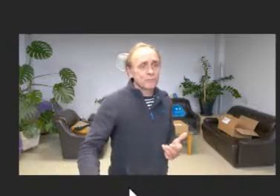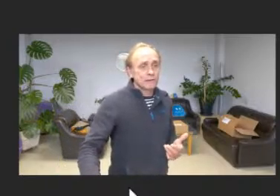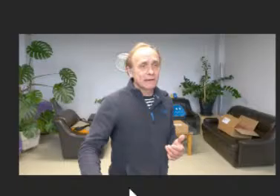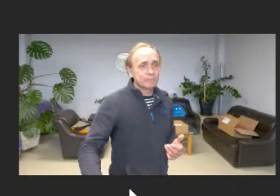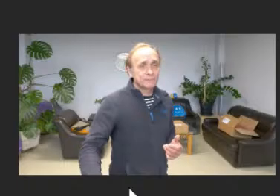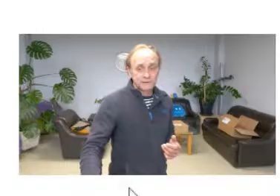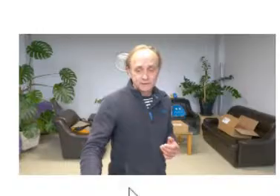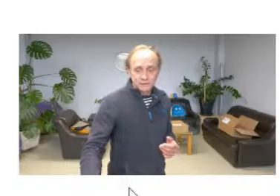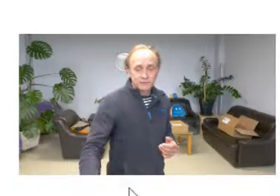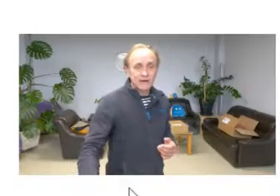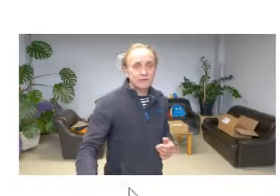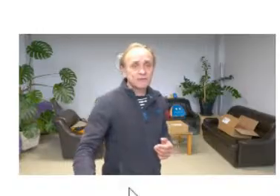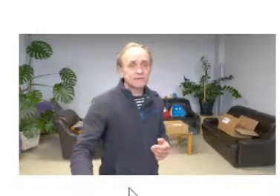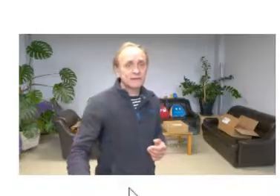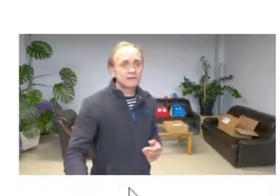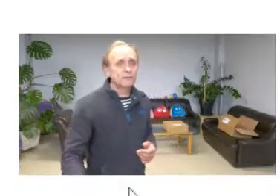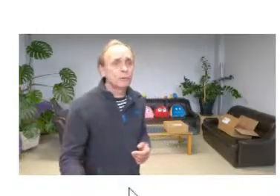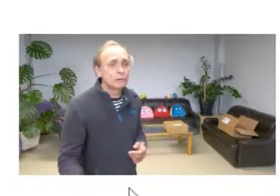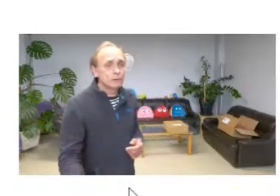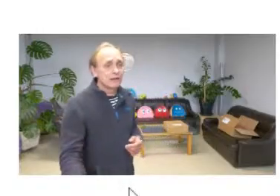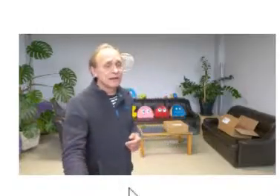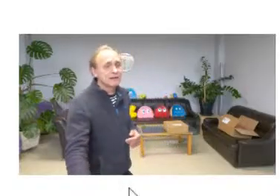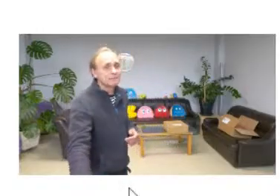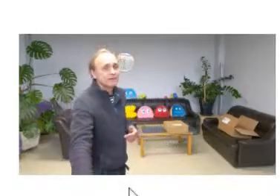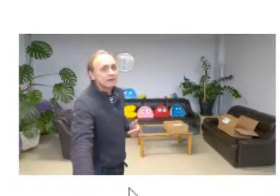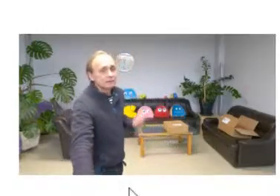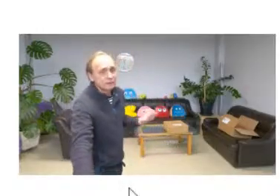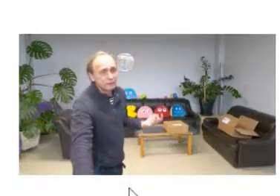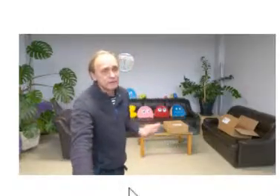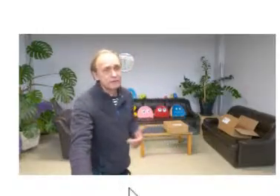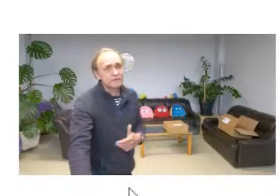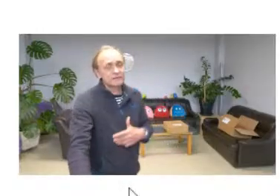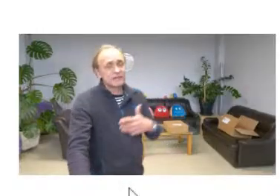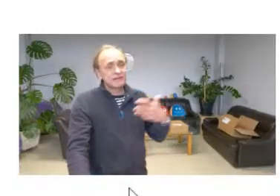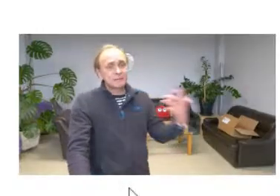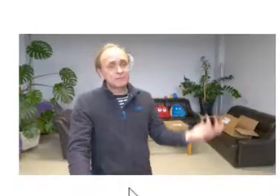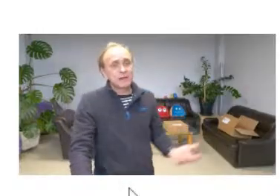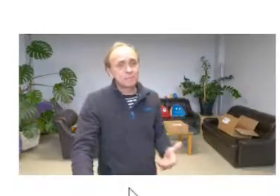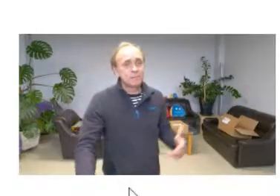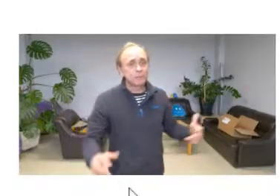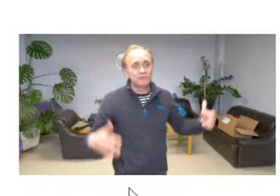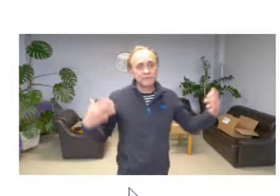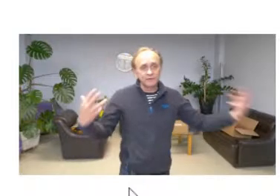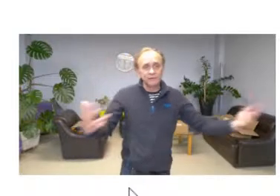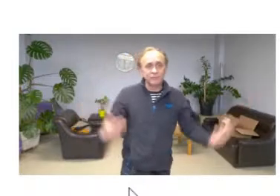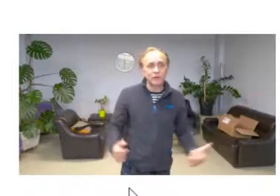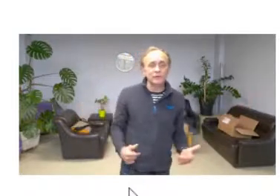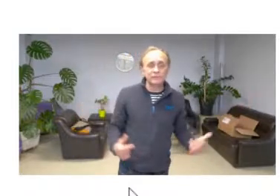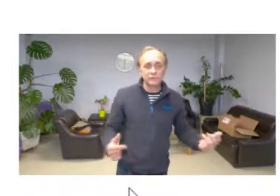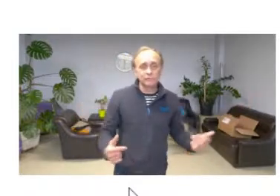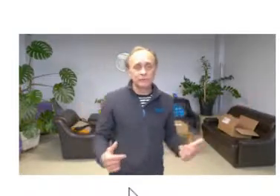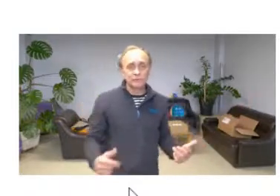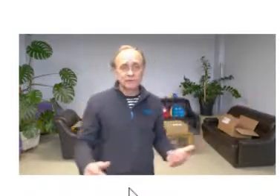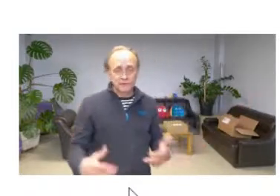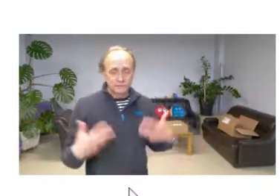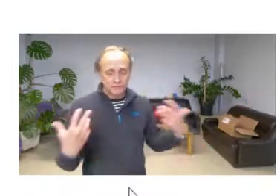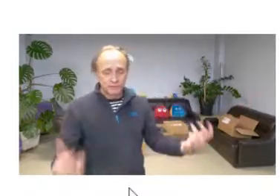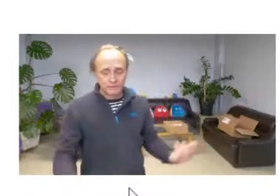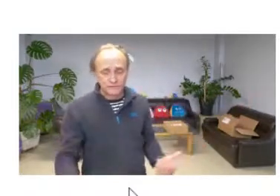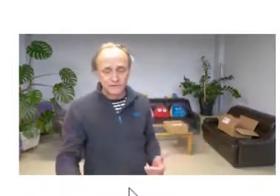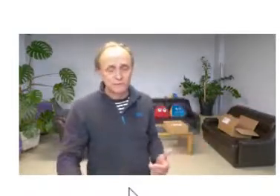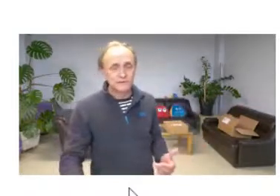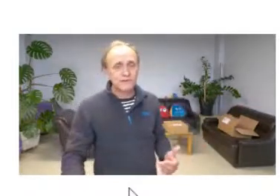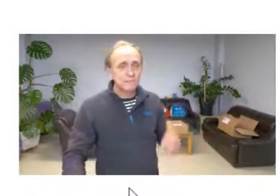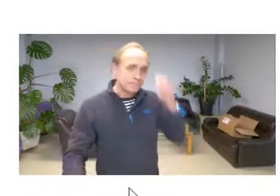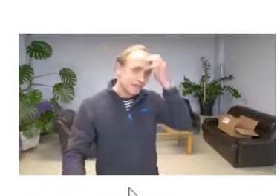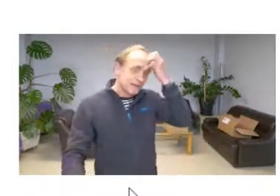use that model. So how does the flow look like? The first is that a person in front of a computer, in front